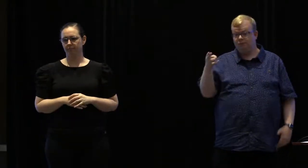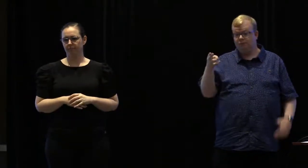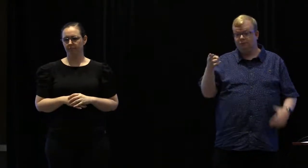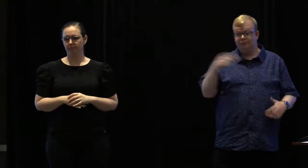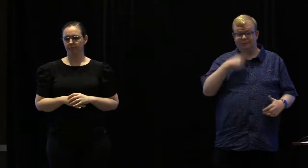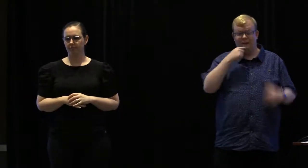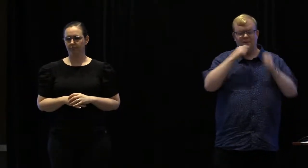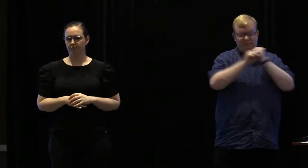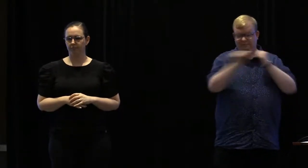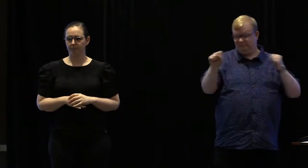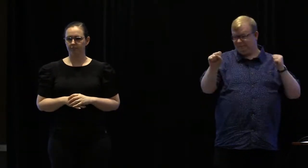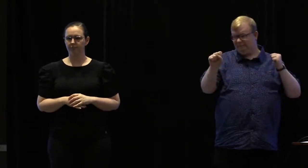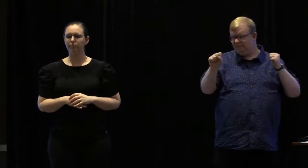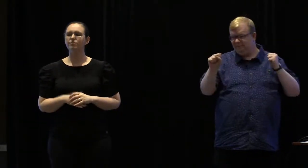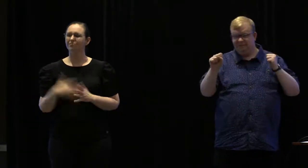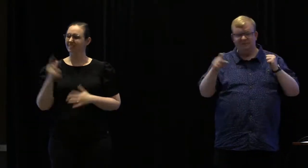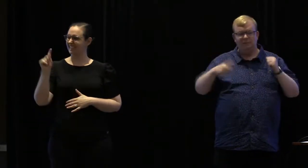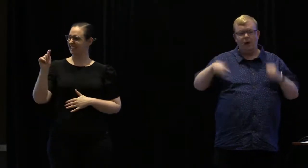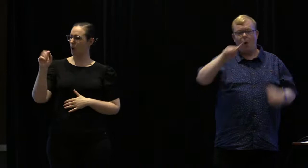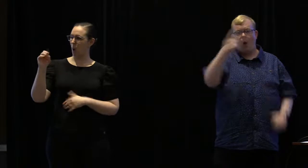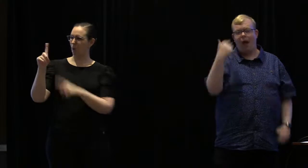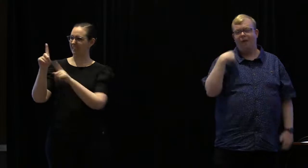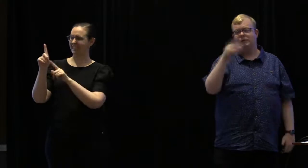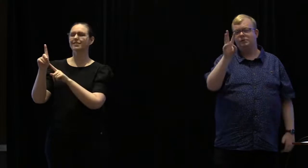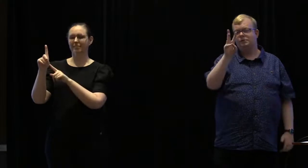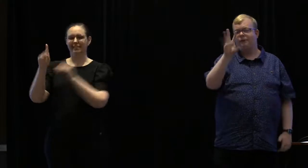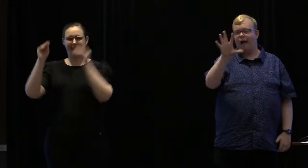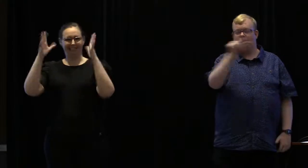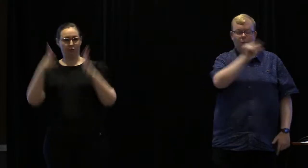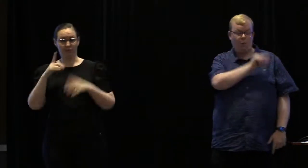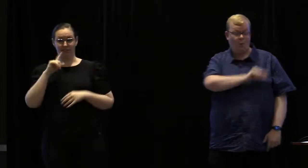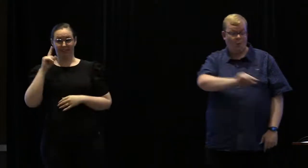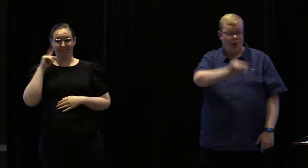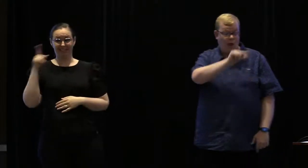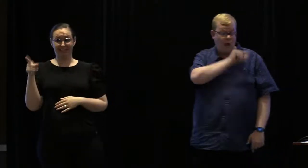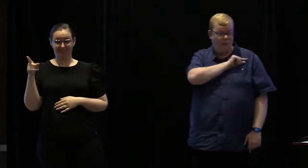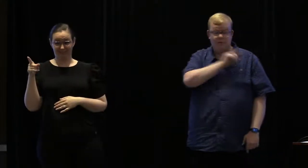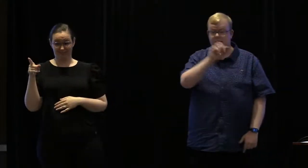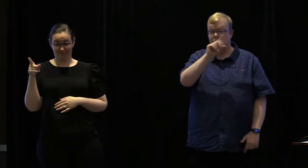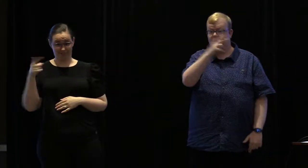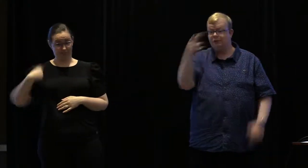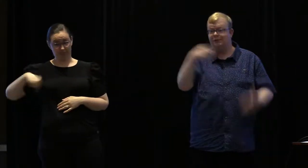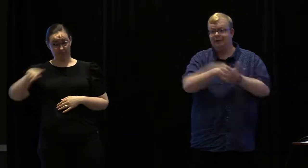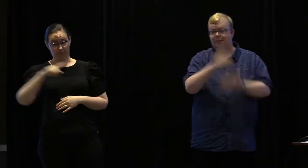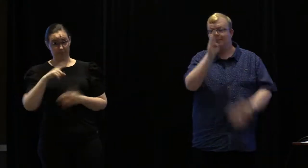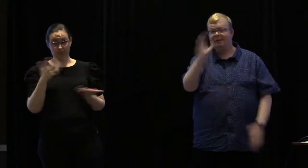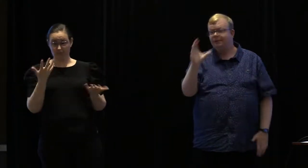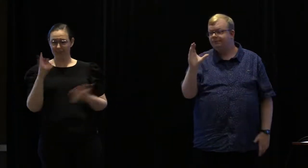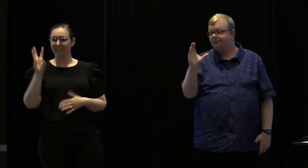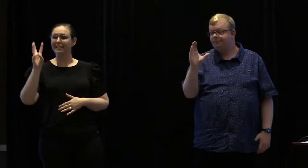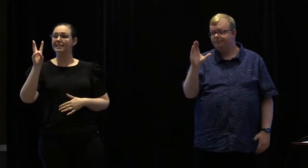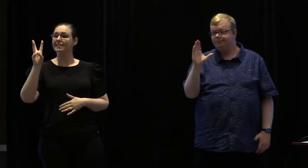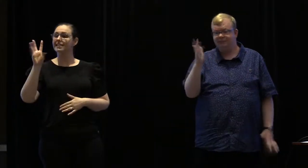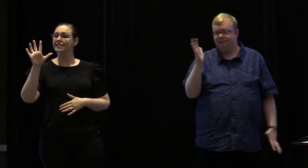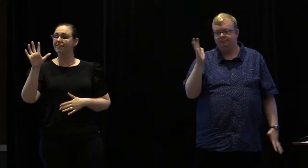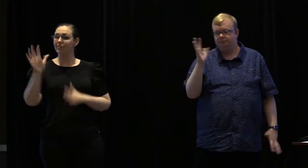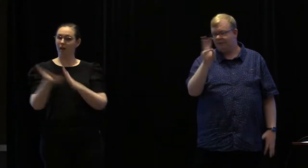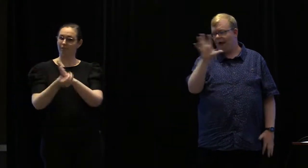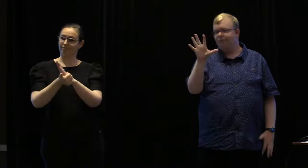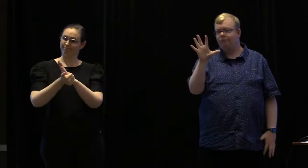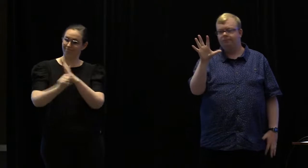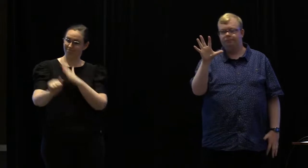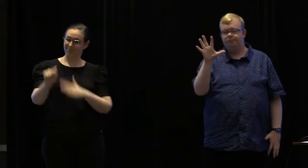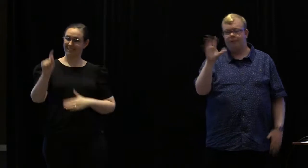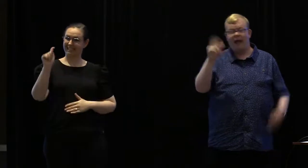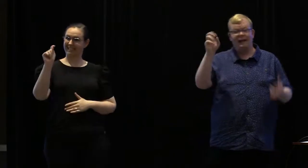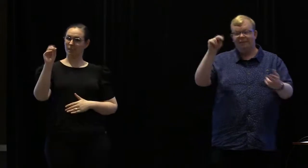Teachers of the deaf and hard of hearing, I said, are spread quite thin. We have only 65